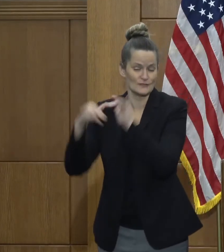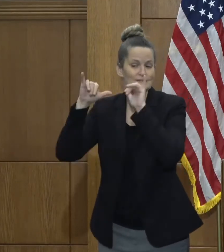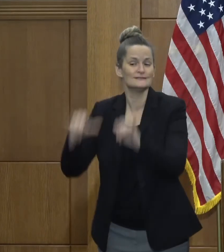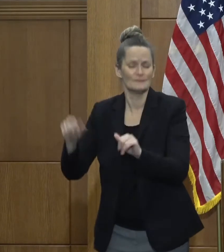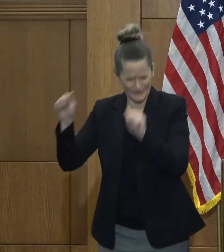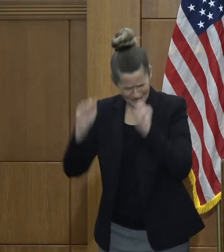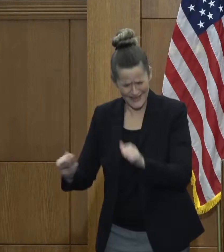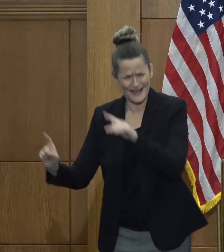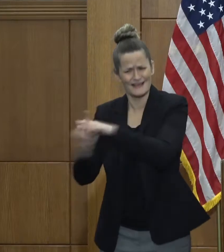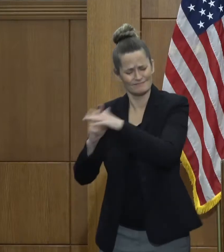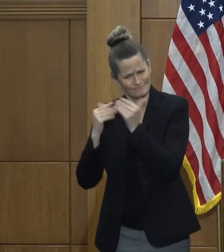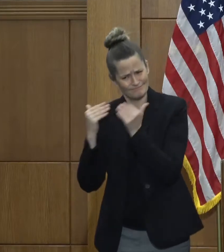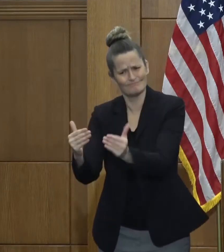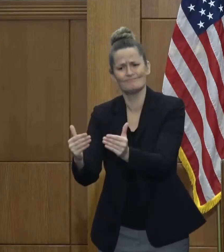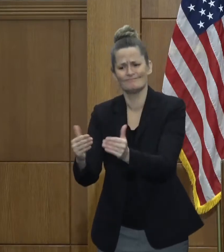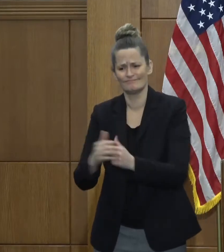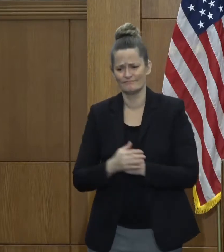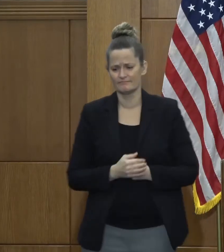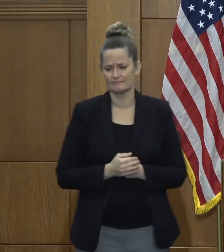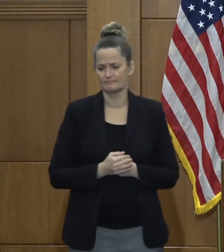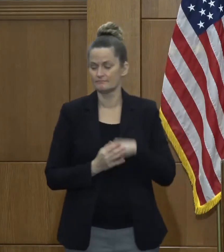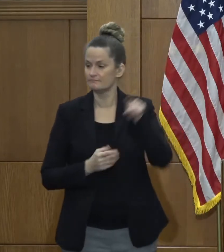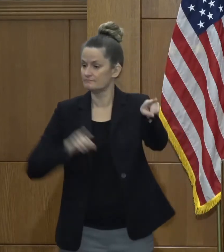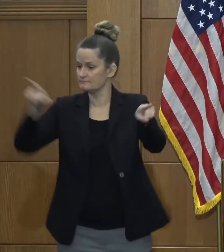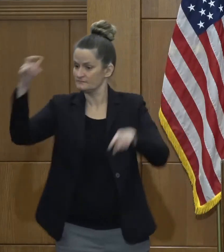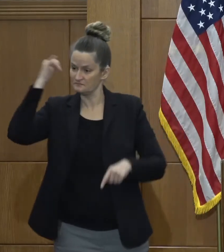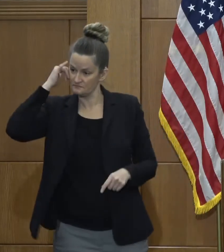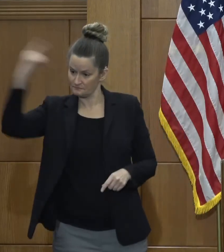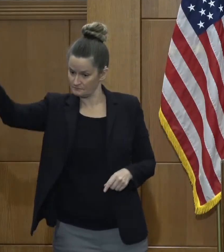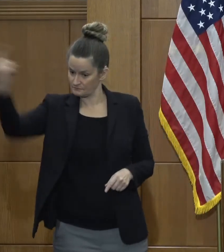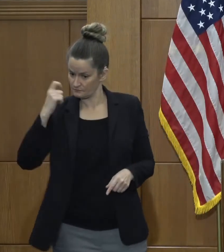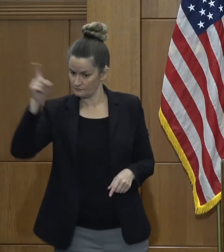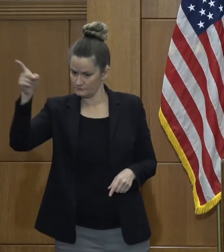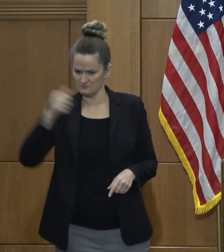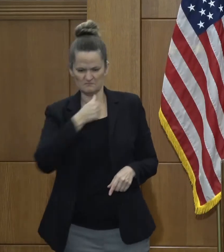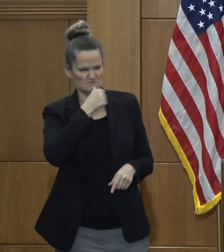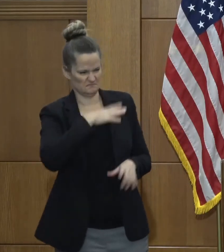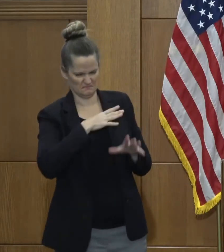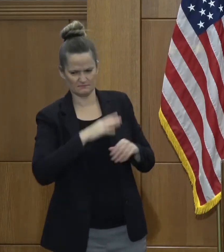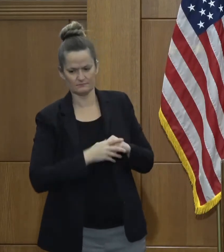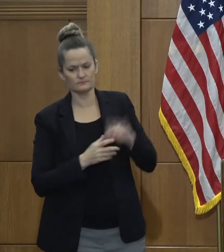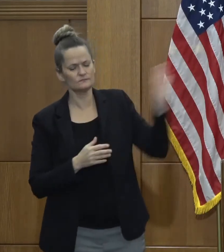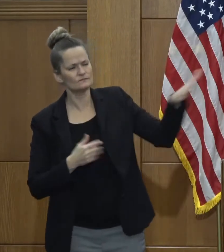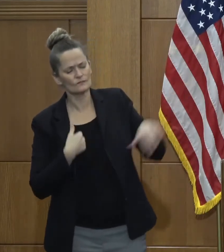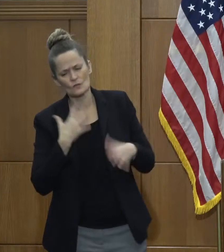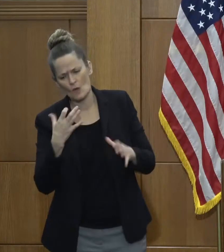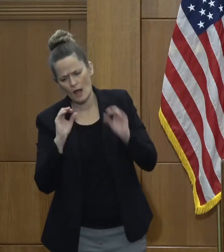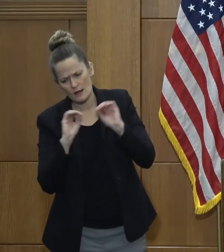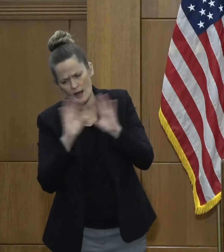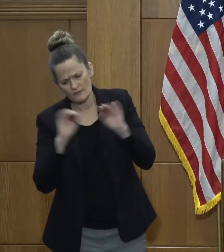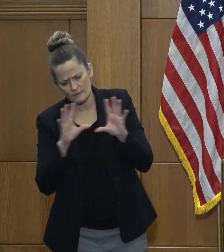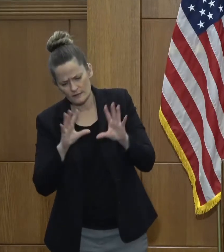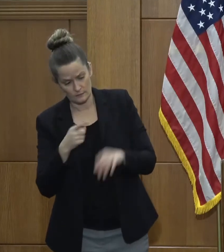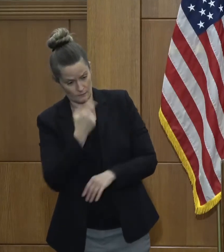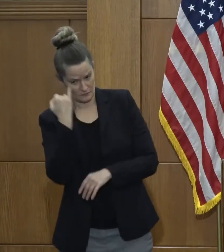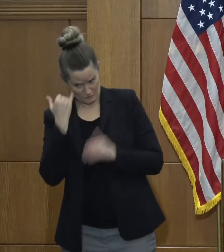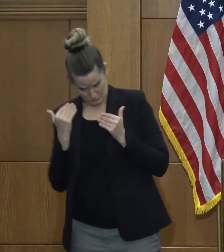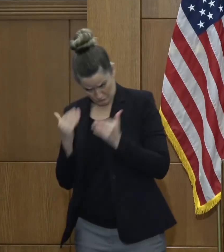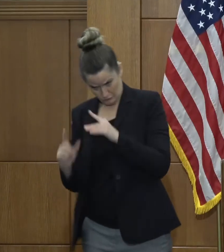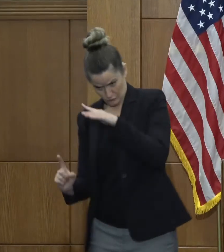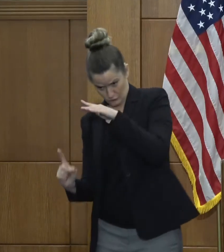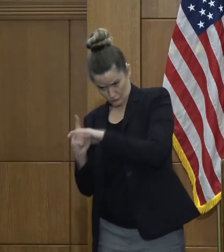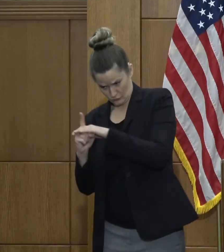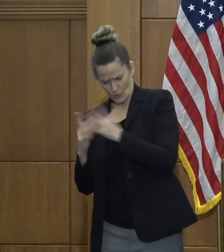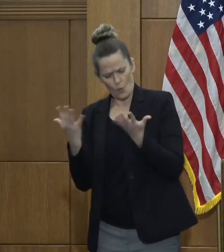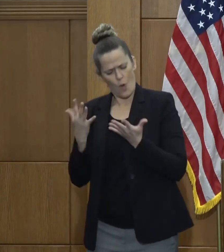Okay, and if they show up today, oh, sorry, just to clarify, if they showed up today, would they have, what documentation would they